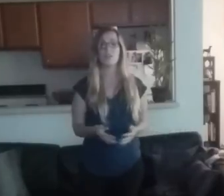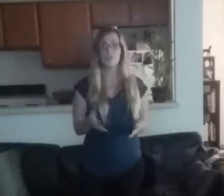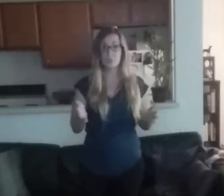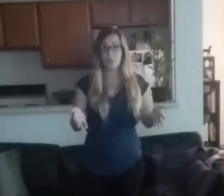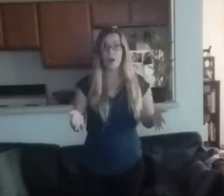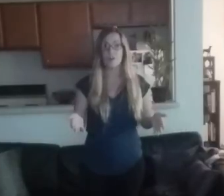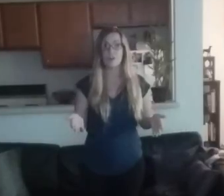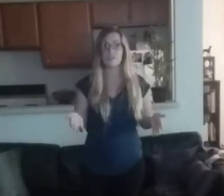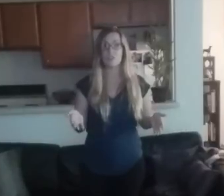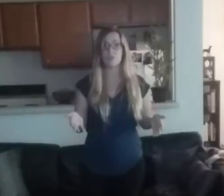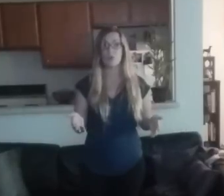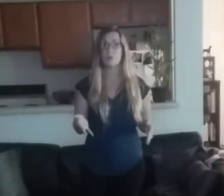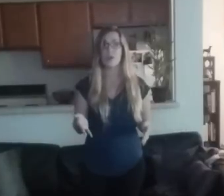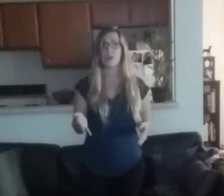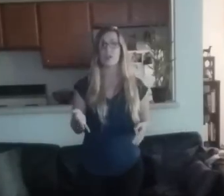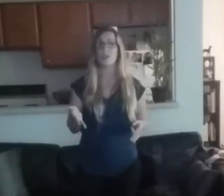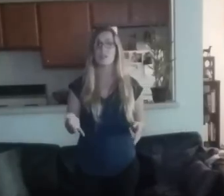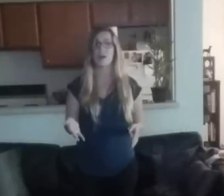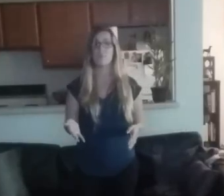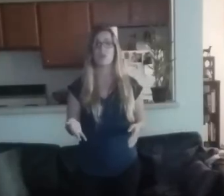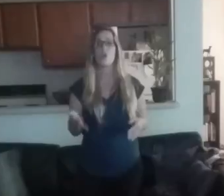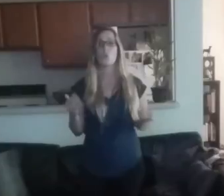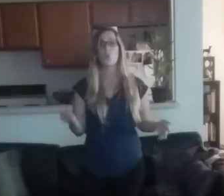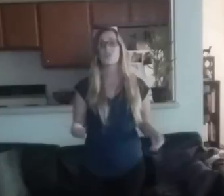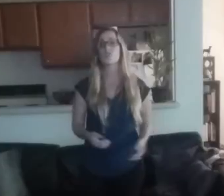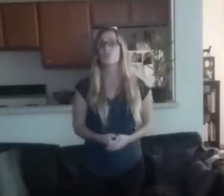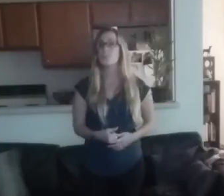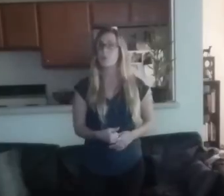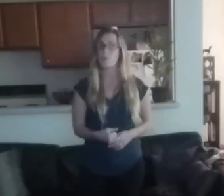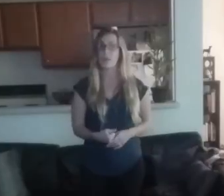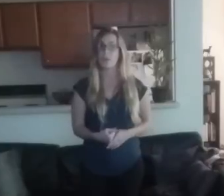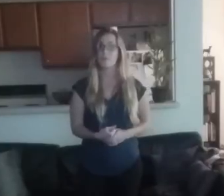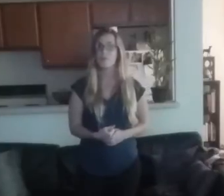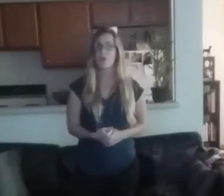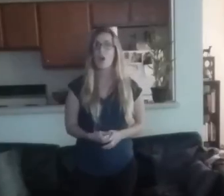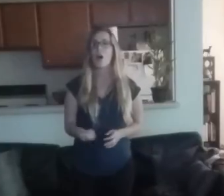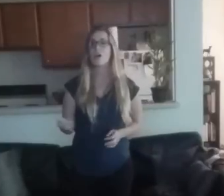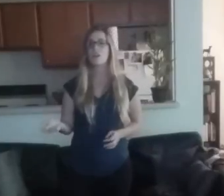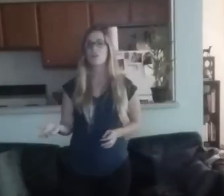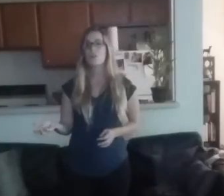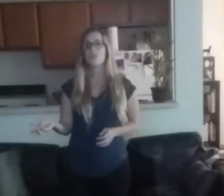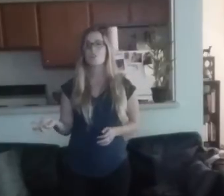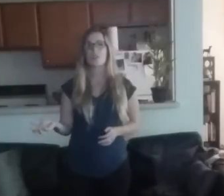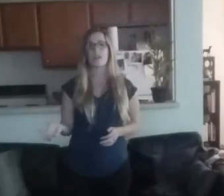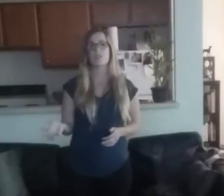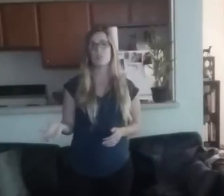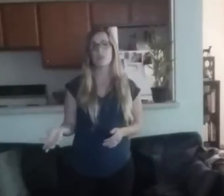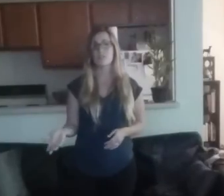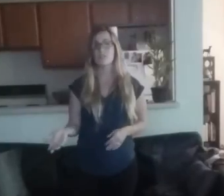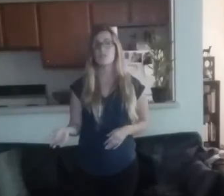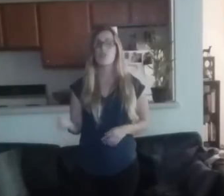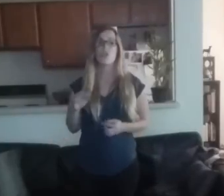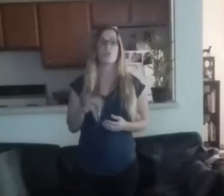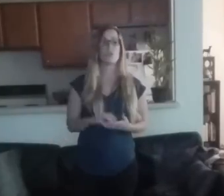the progress of your pain and alignment with a treatment plan. Another way to relax your muscles,